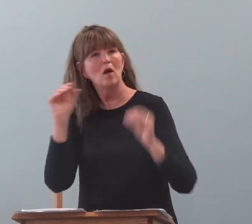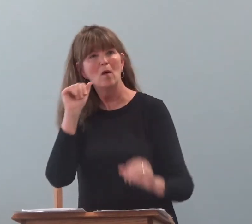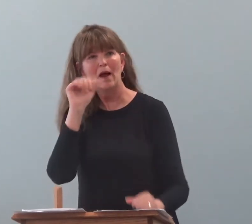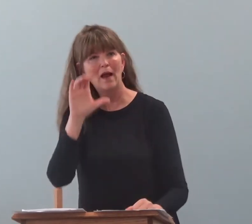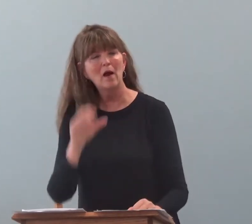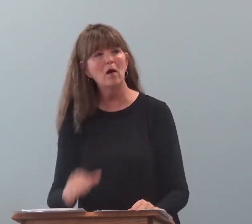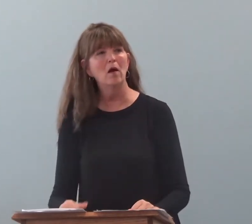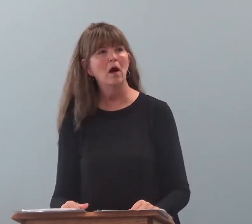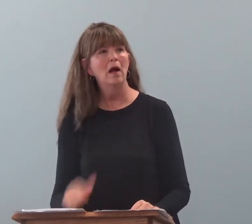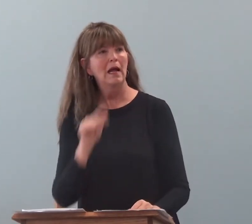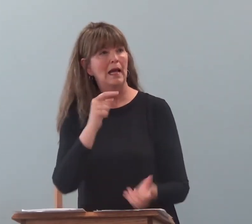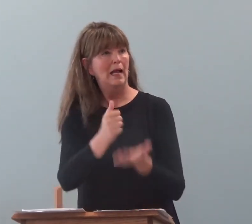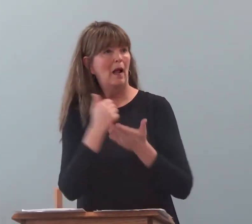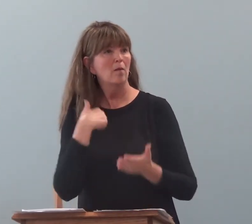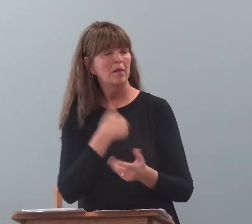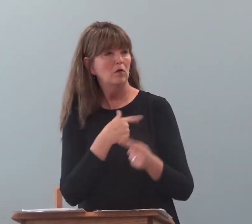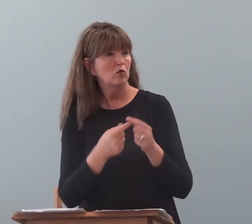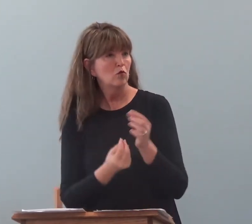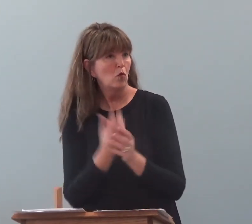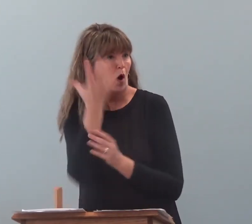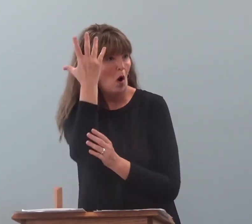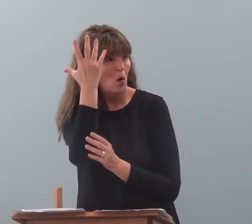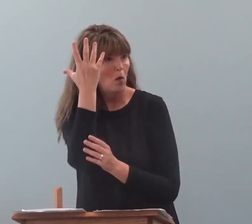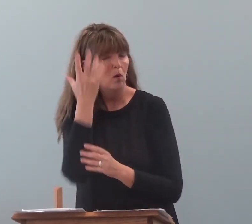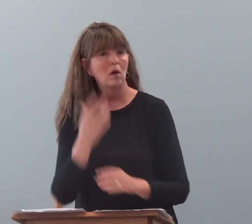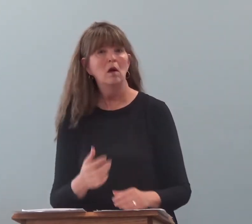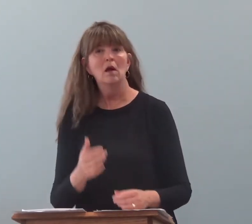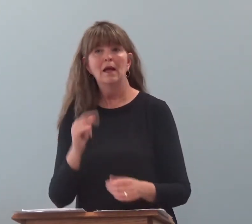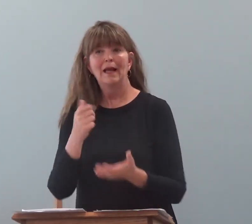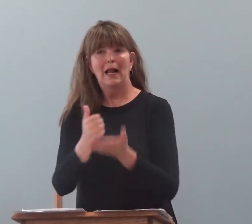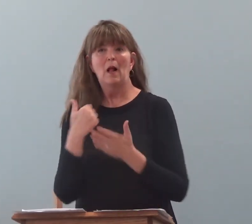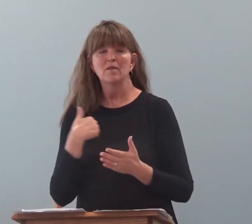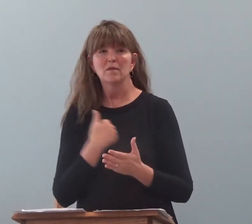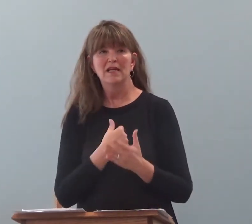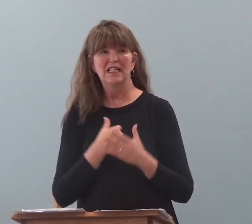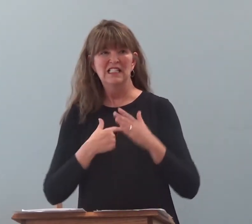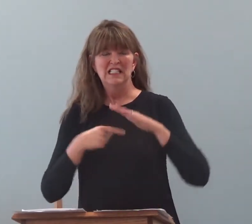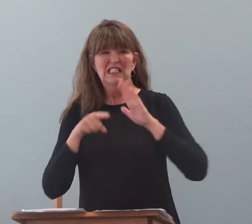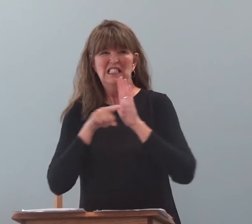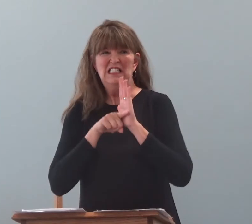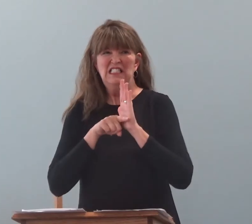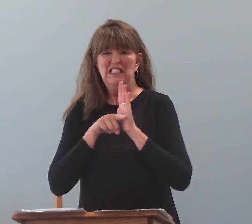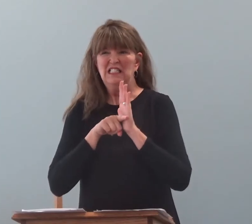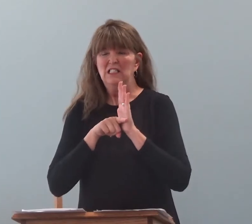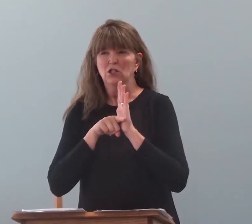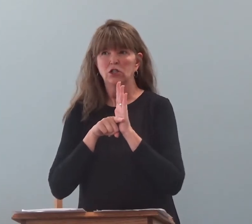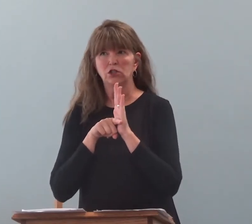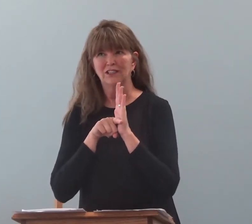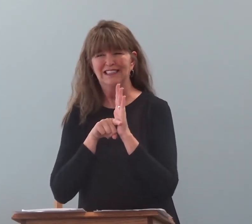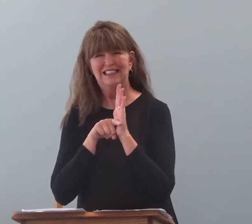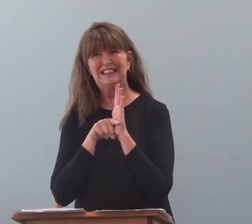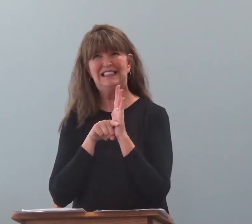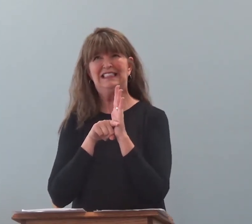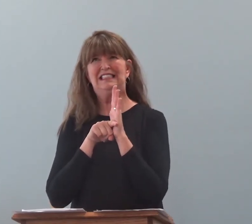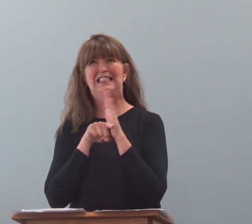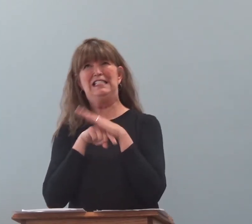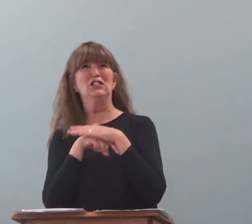have a warranty and we'll have to pay the deductible, but you know what? My air conditioning will be fixed, and this is an opportunity for me to